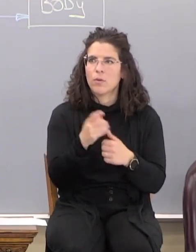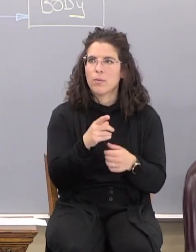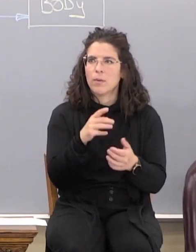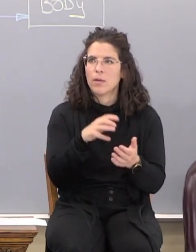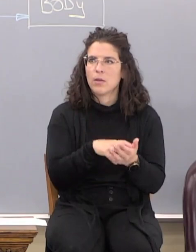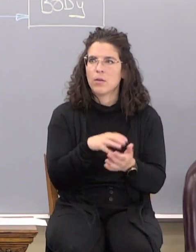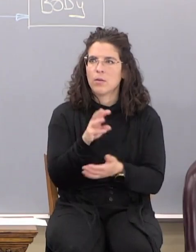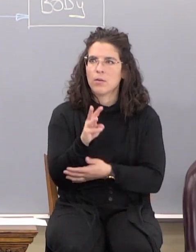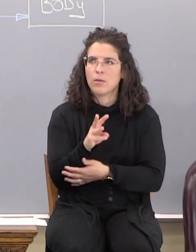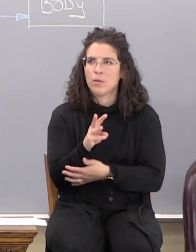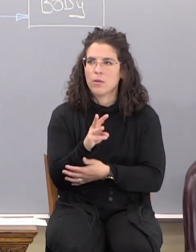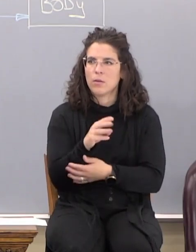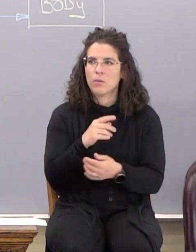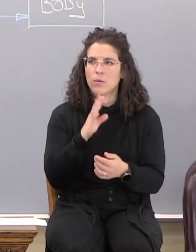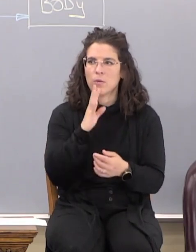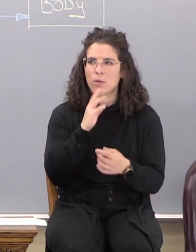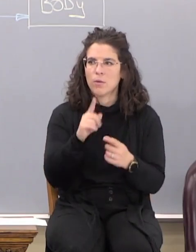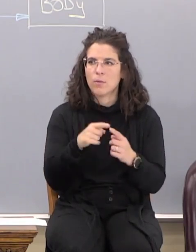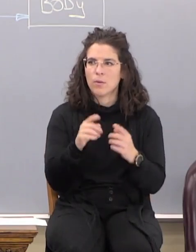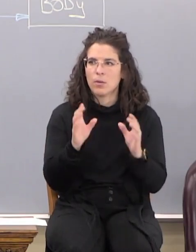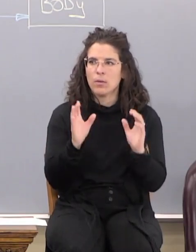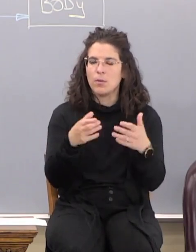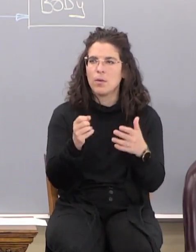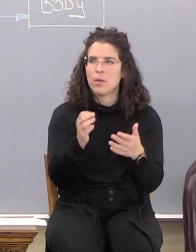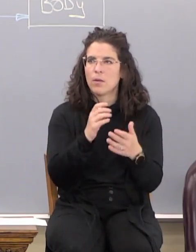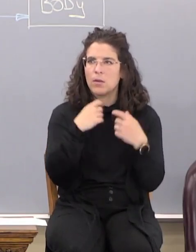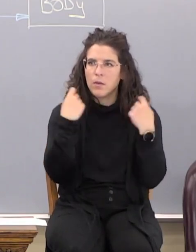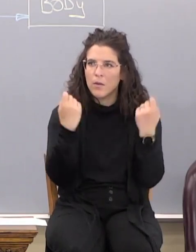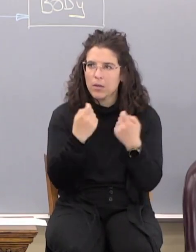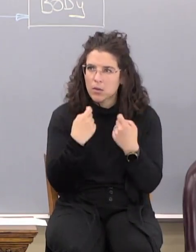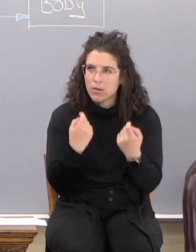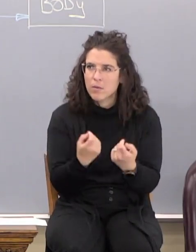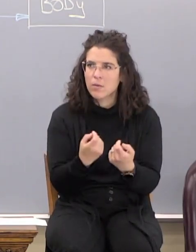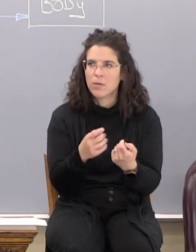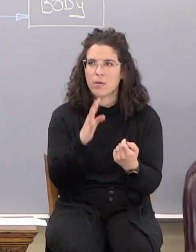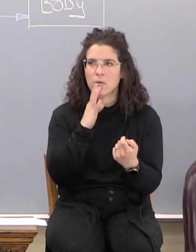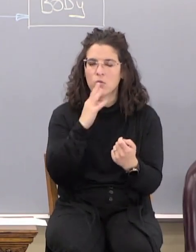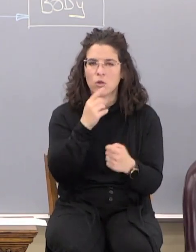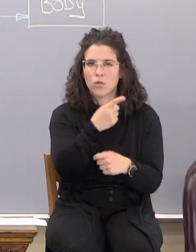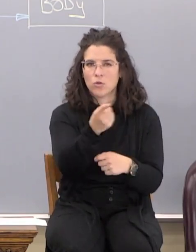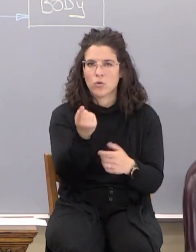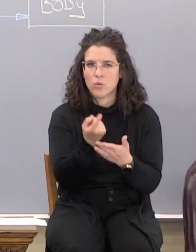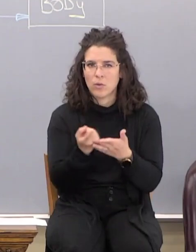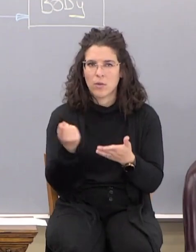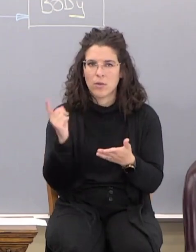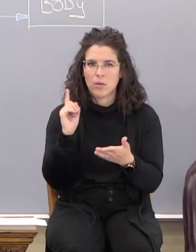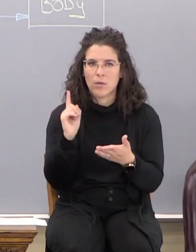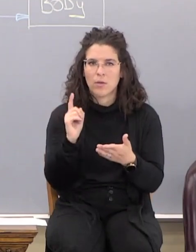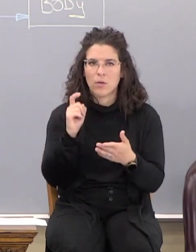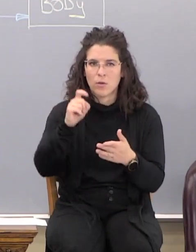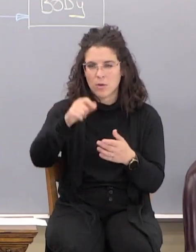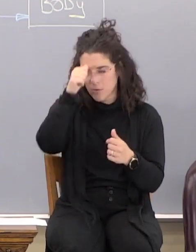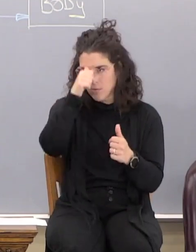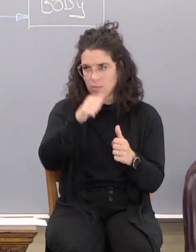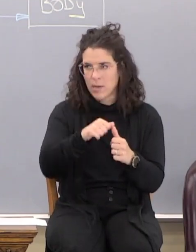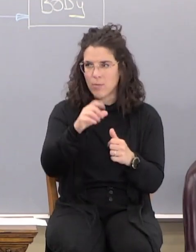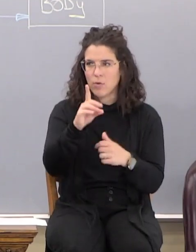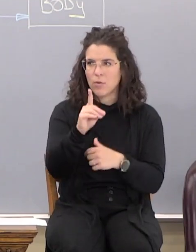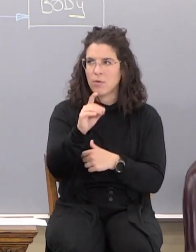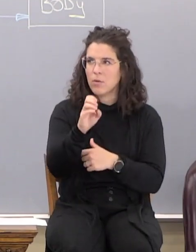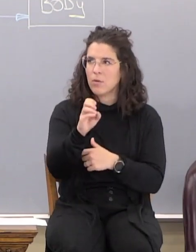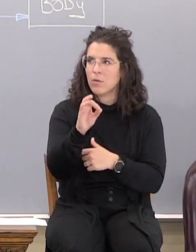6, when it talks about the body of sin, I talked to you about that last week. Y'all remember those definitions